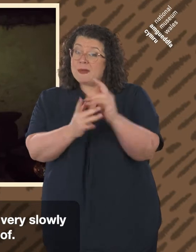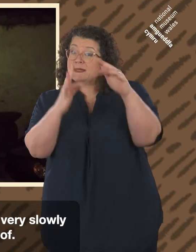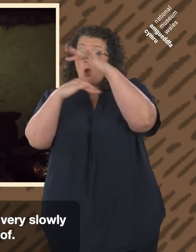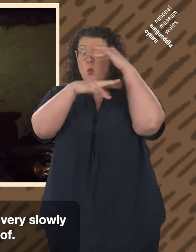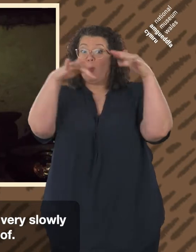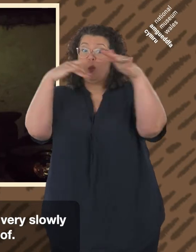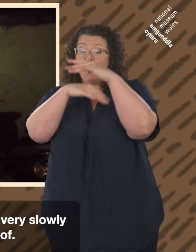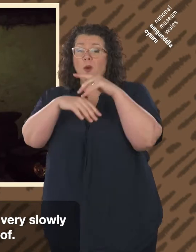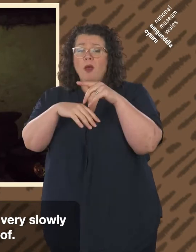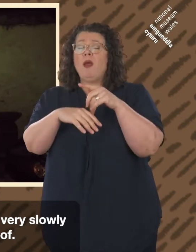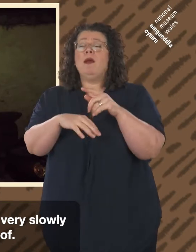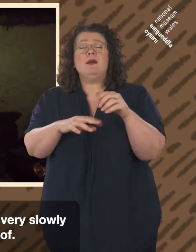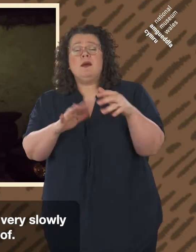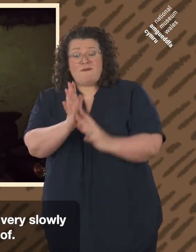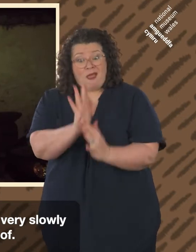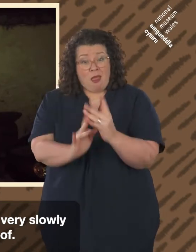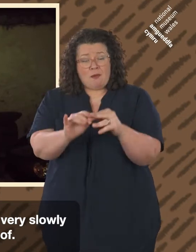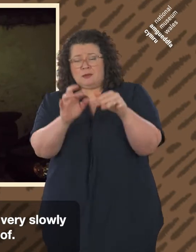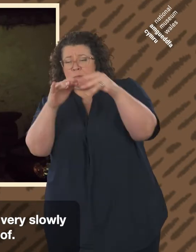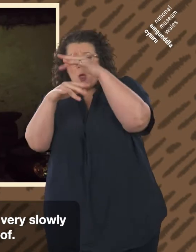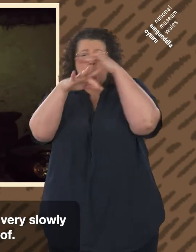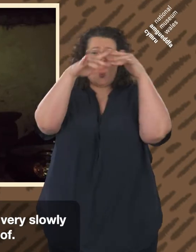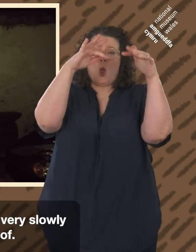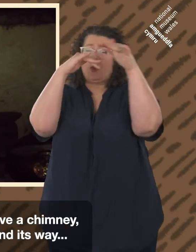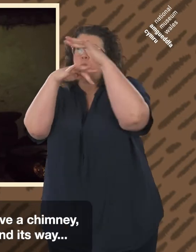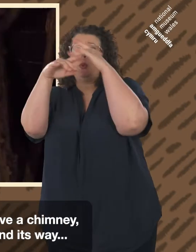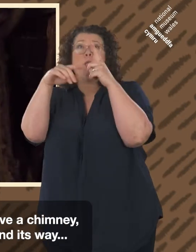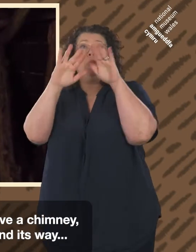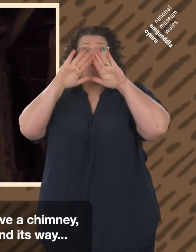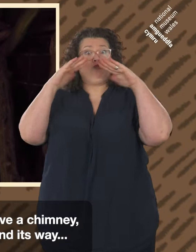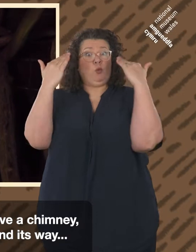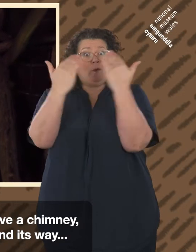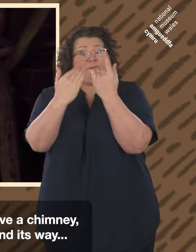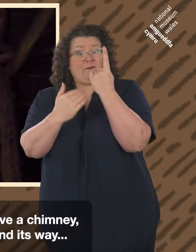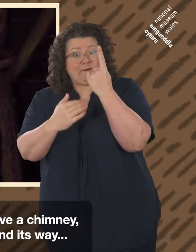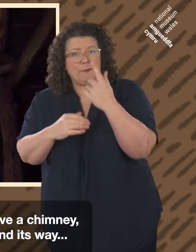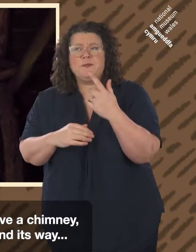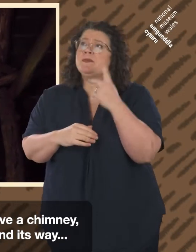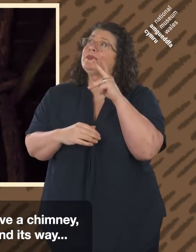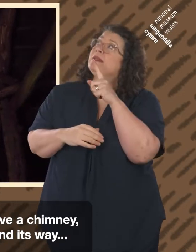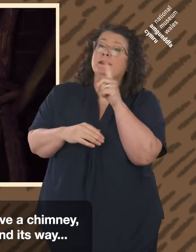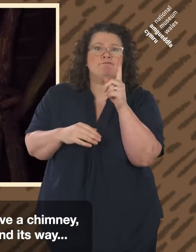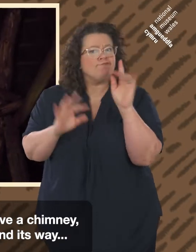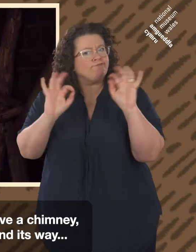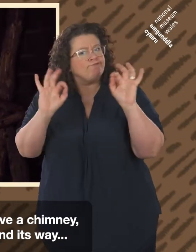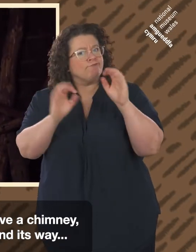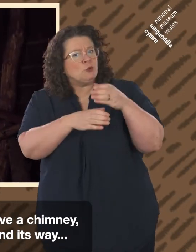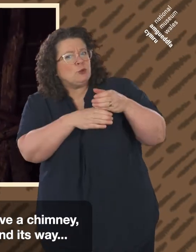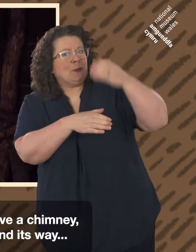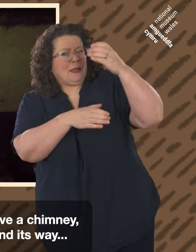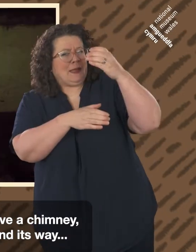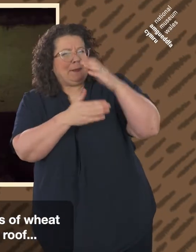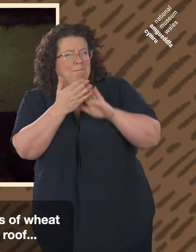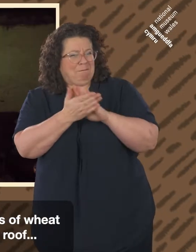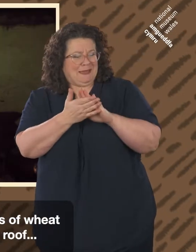smoke rises very, very slowly up into our roof. Now our roof doesn't have a chimney, so the smoke has to find its